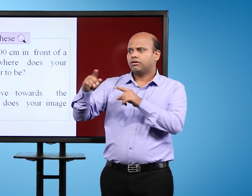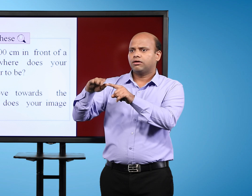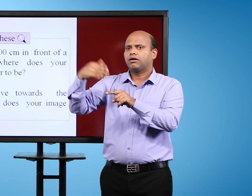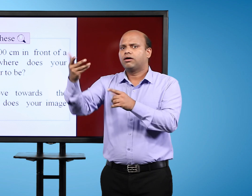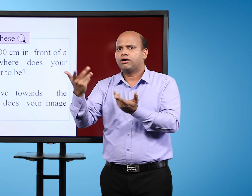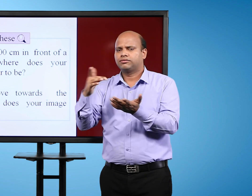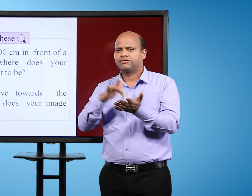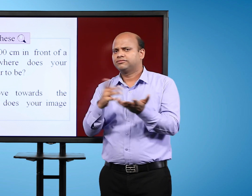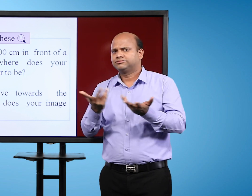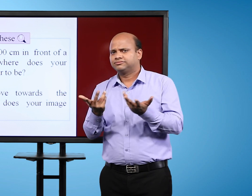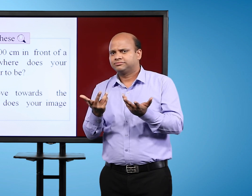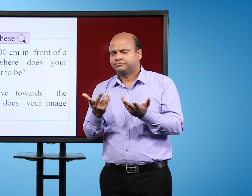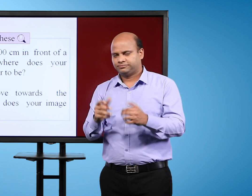where does your image appear to be?